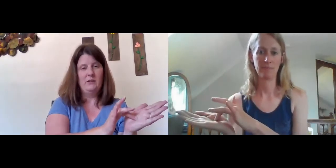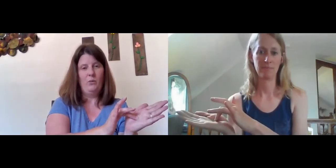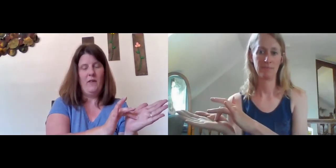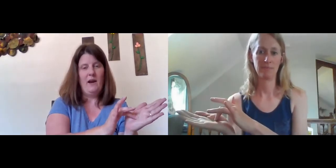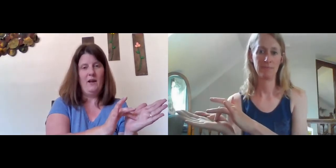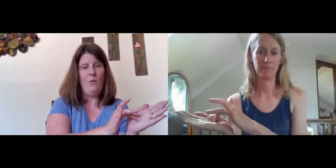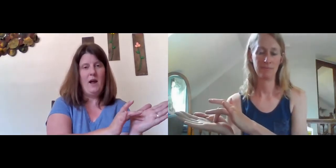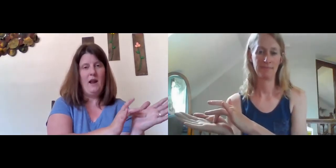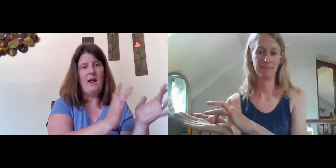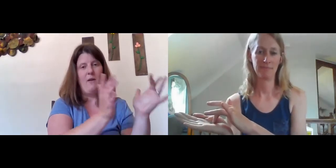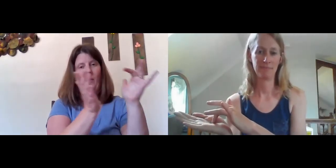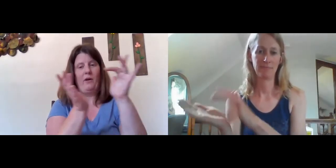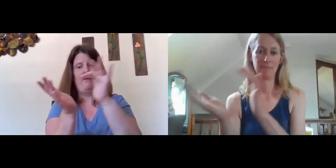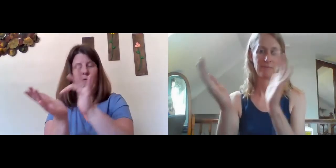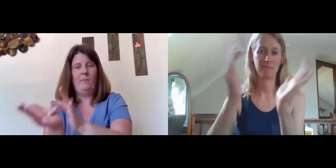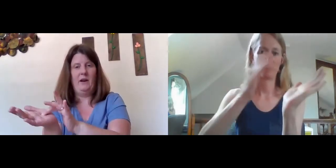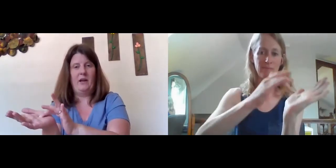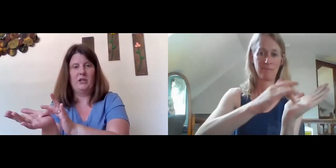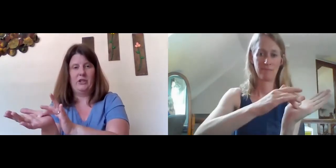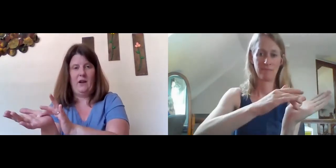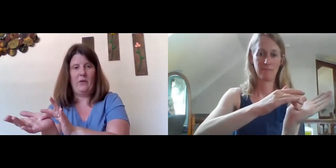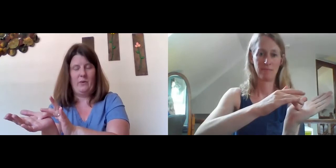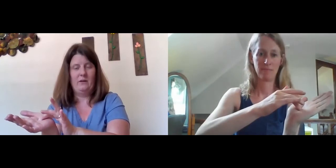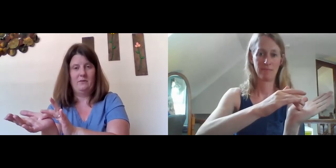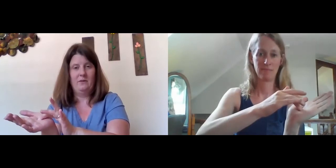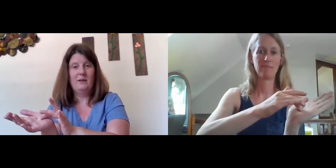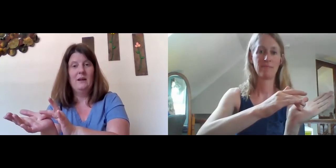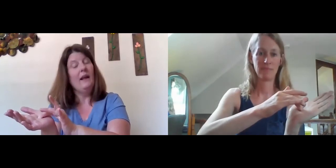first where that nail went, and we're going to flip it and touch the